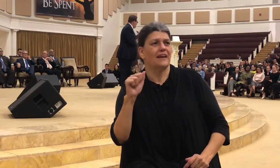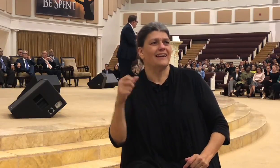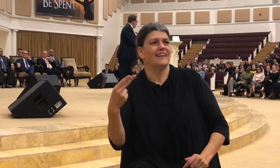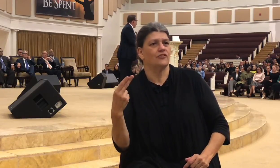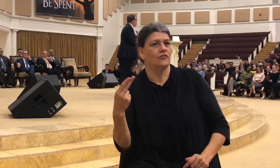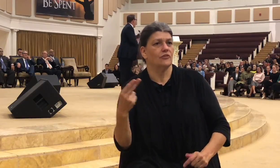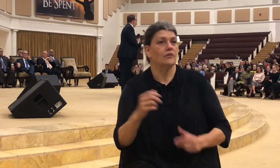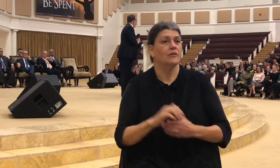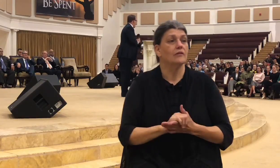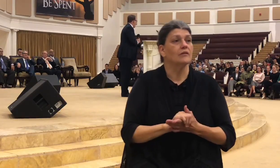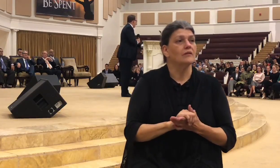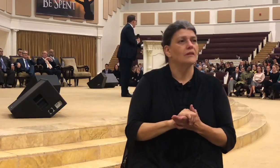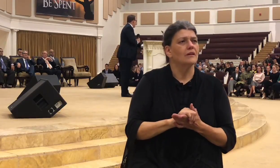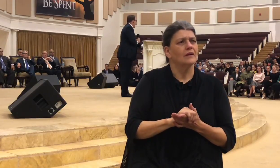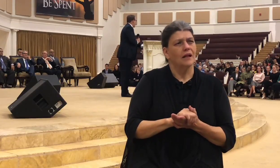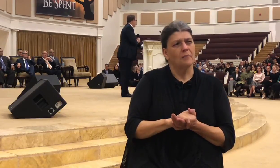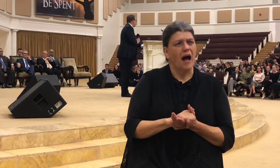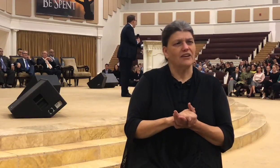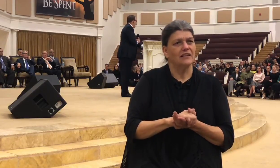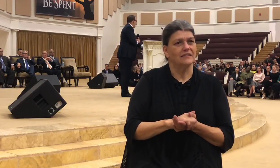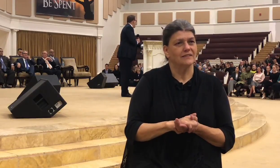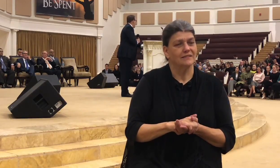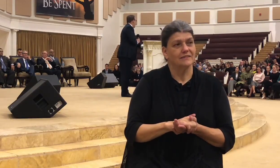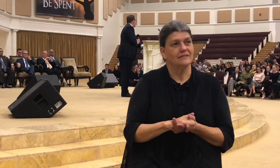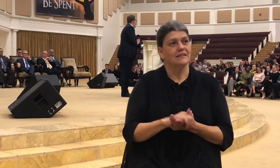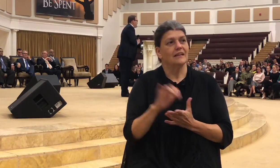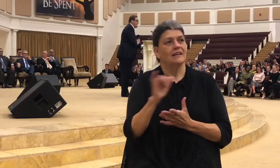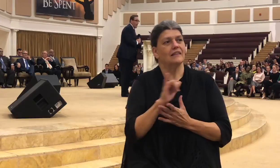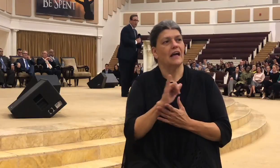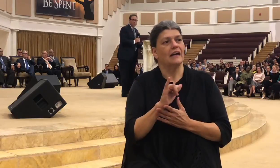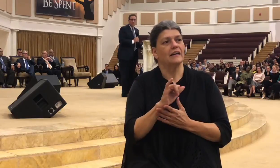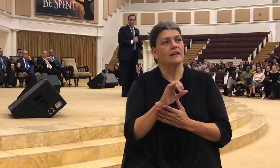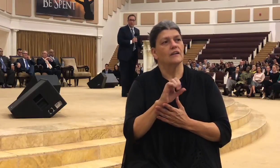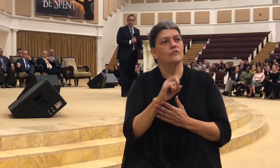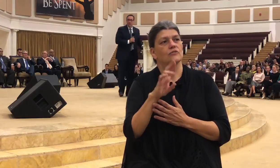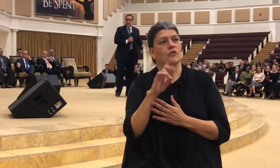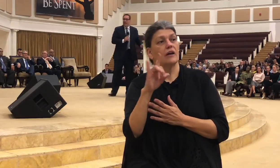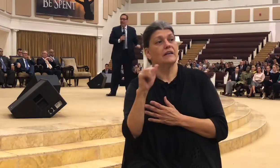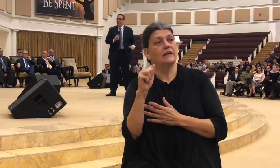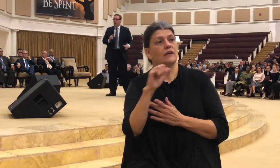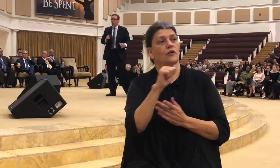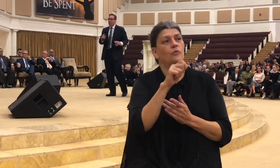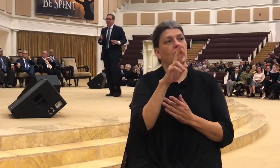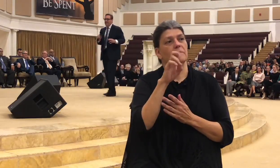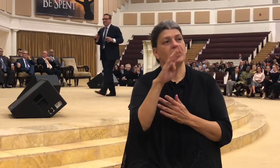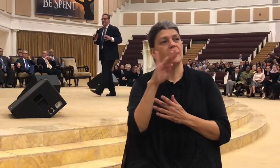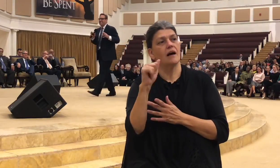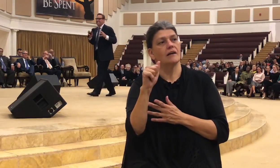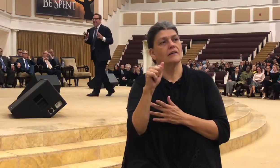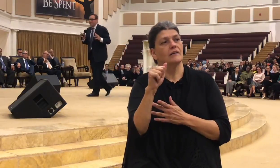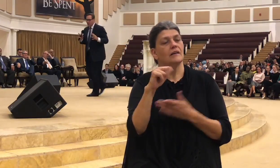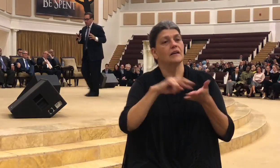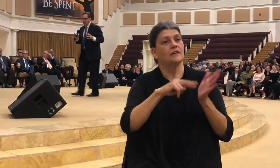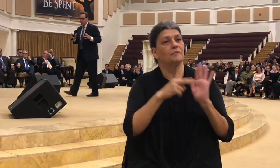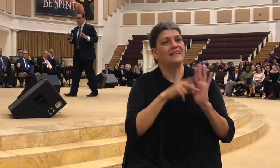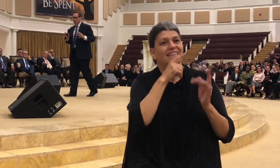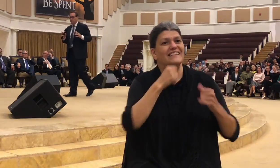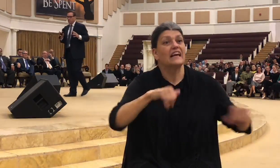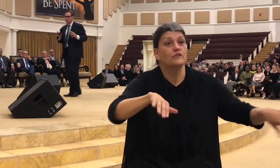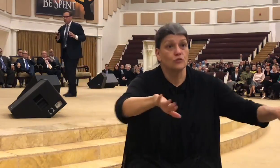A-R-A-B-A-A-H, Araba, like Saudi Arabia. It literally means